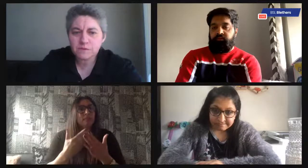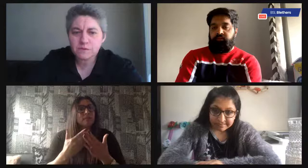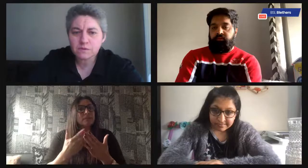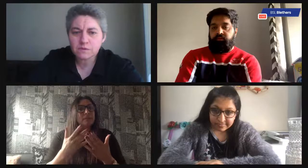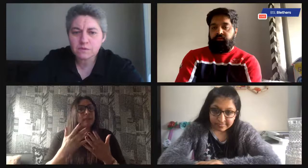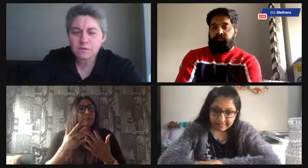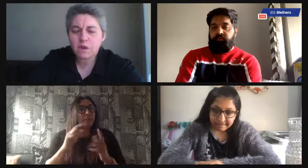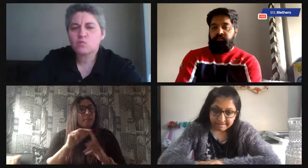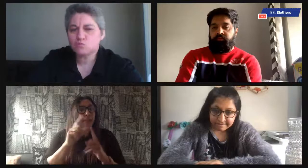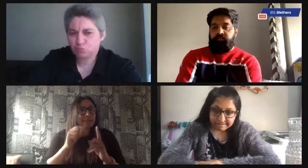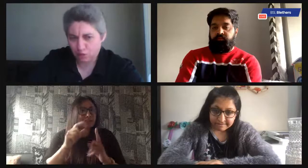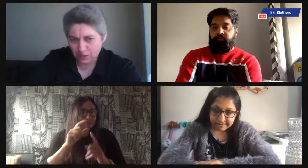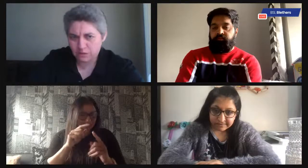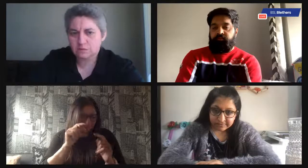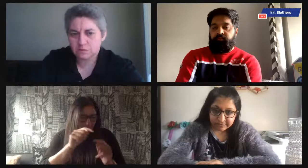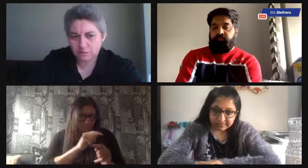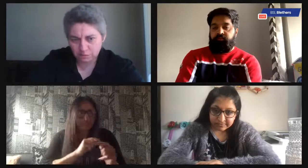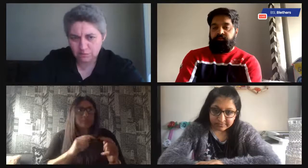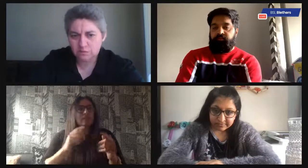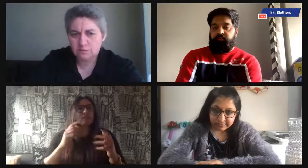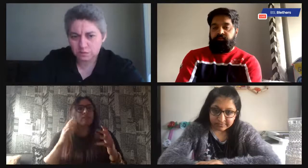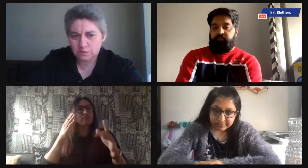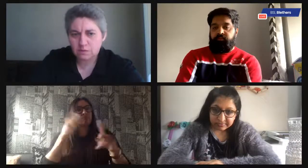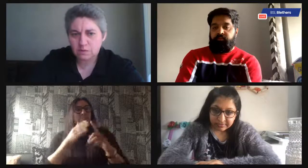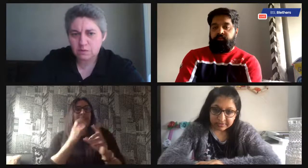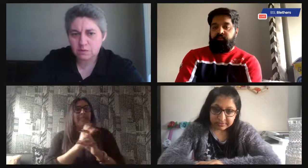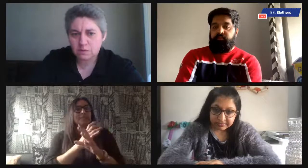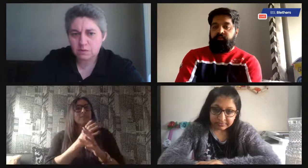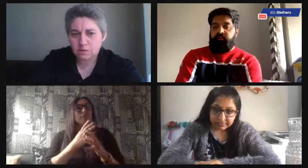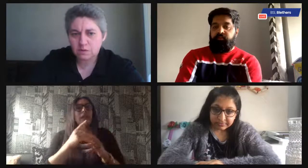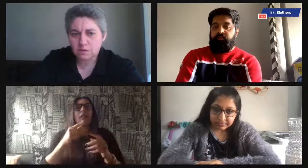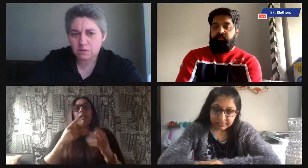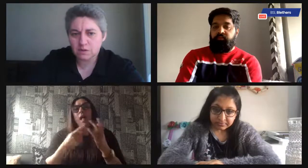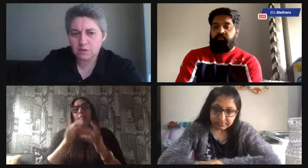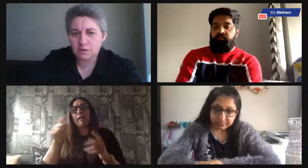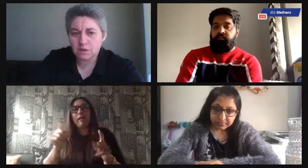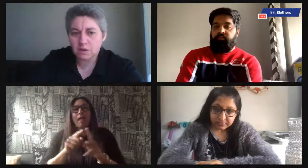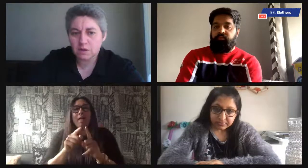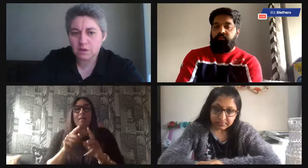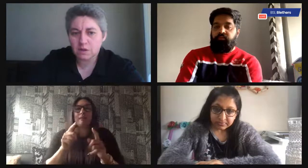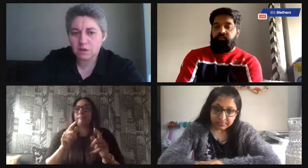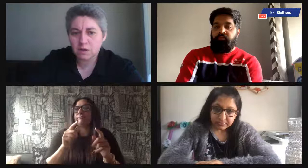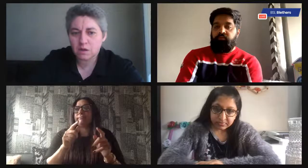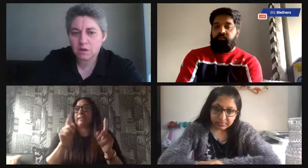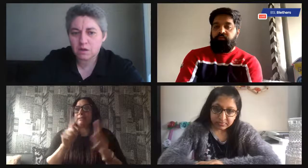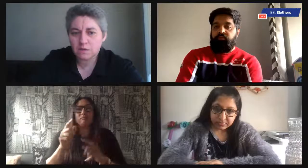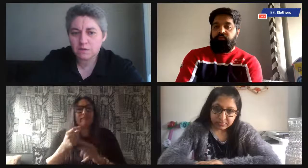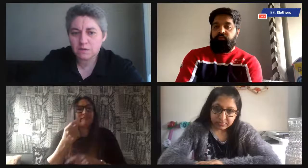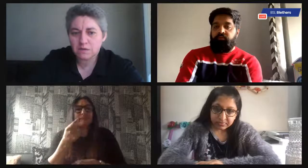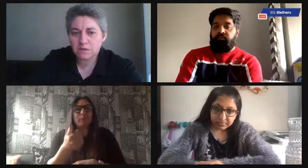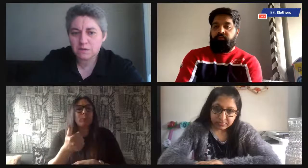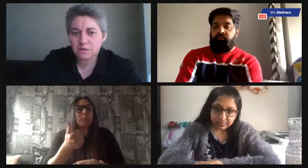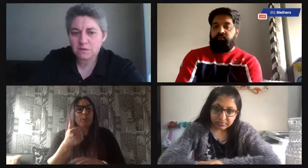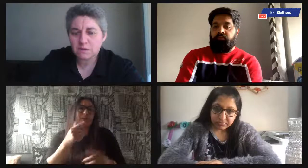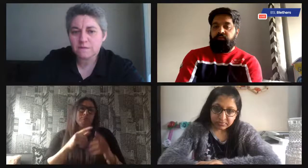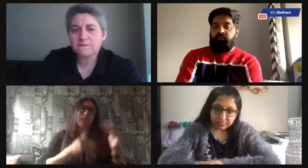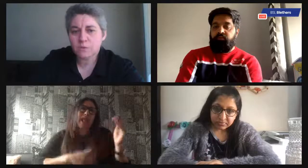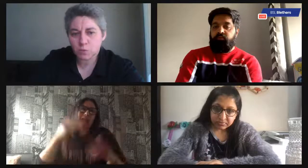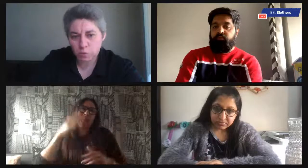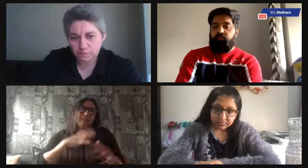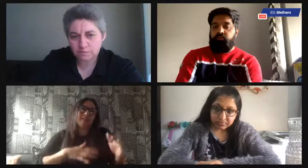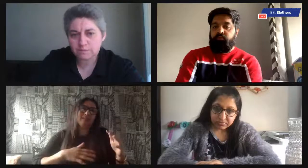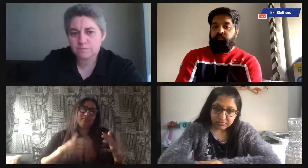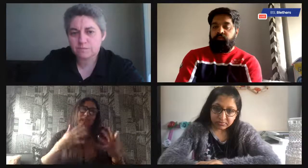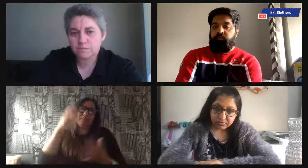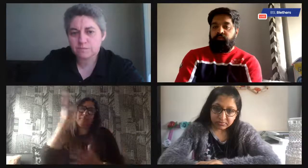community, that there's a high percentage of people who are Muslim and from Pakistani origin, in our